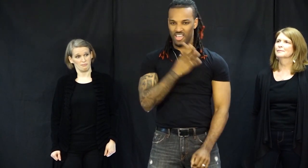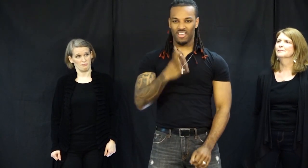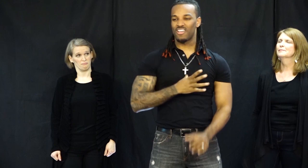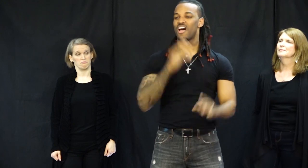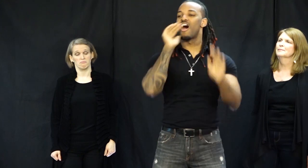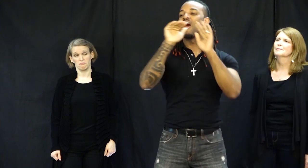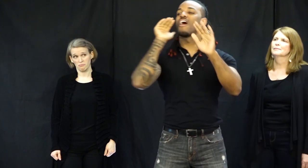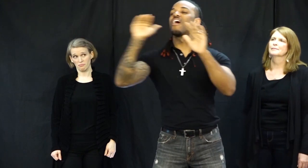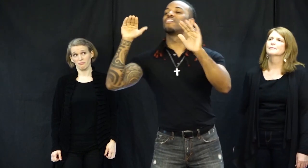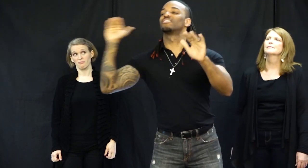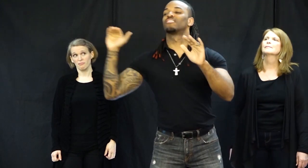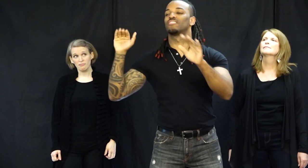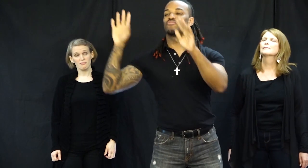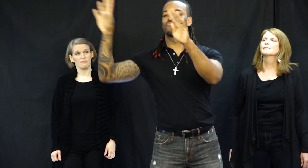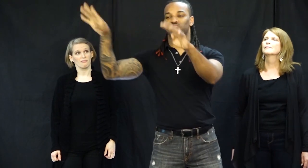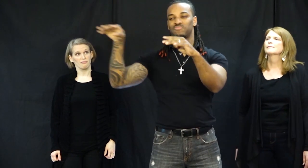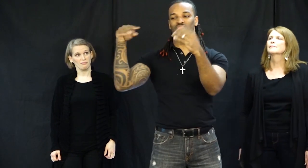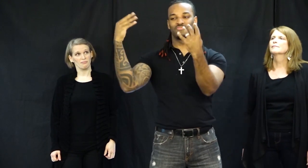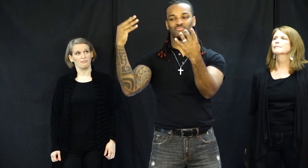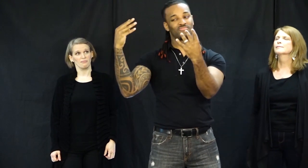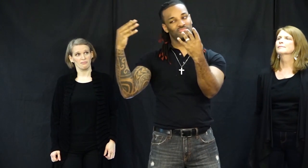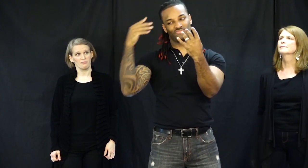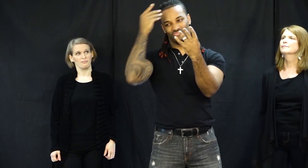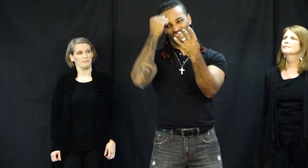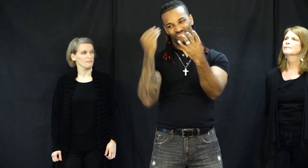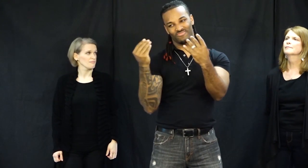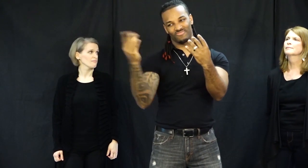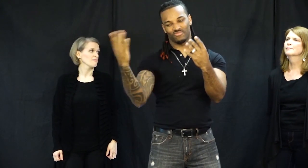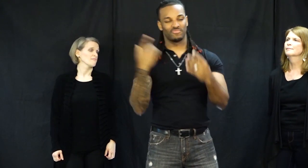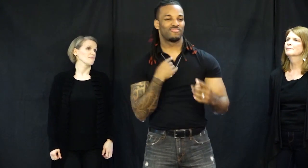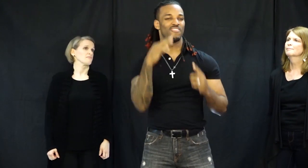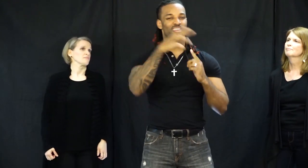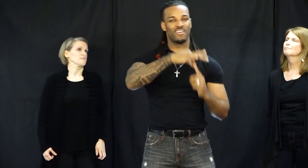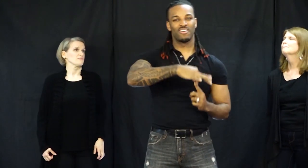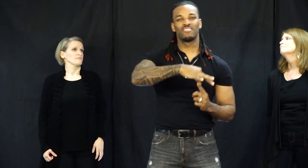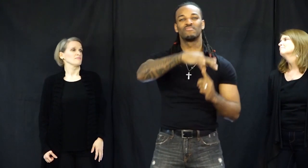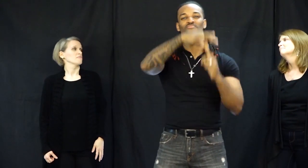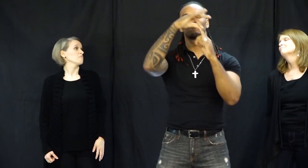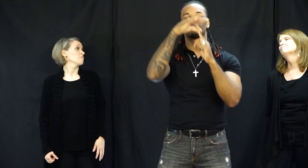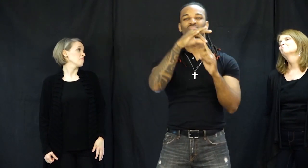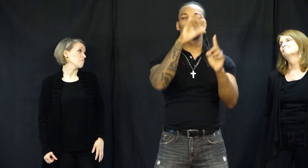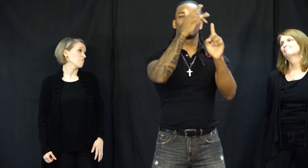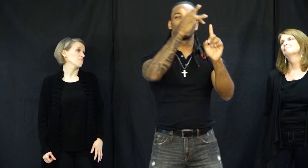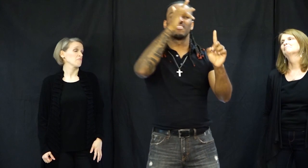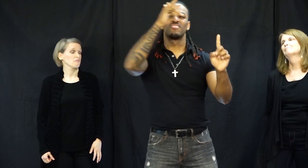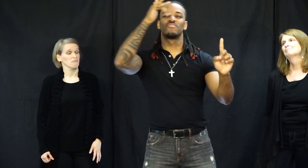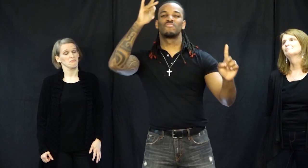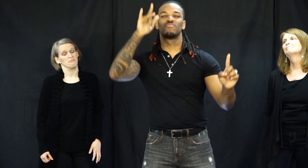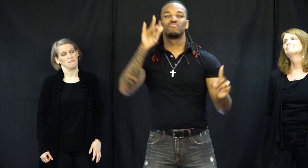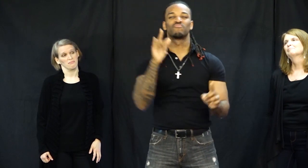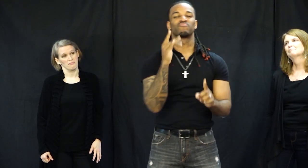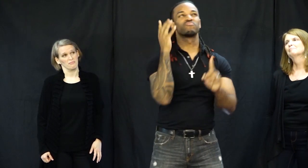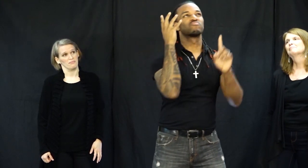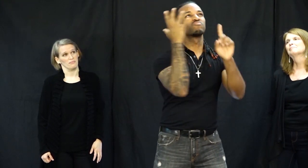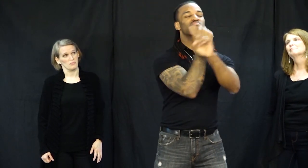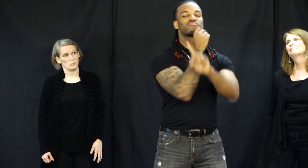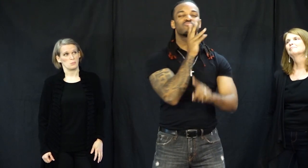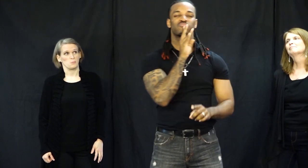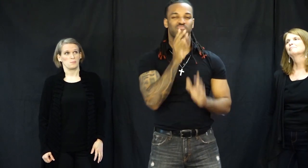polish. I gotta holler just to be heard with every word. I drop knowledge. I'm a diamond in the rough, a shining piece of coal, trying to reach my goal. My power